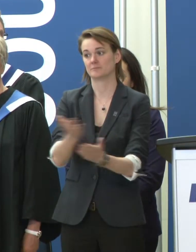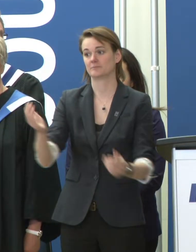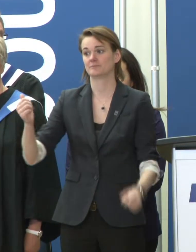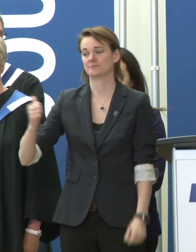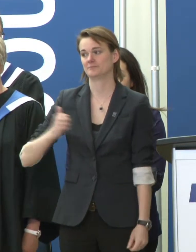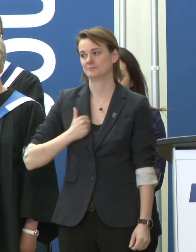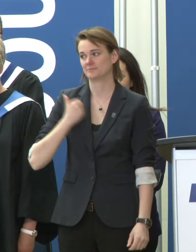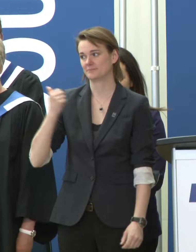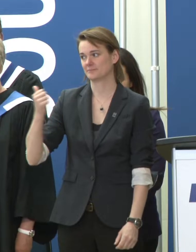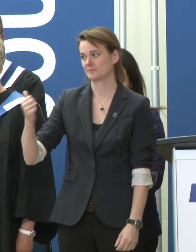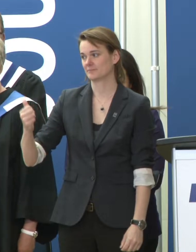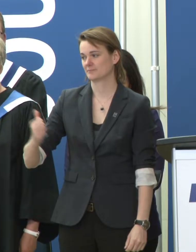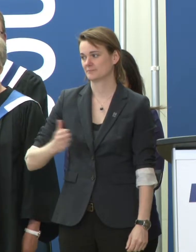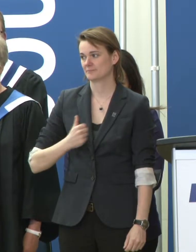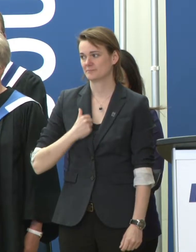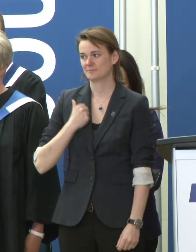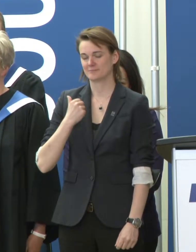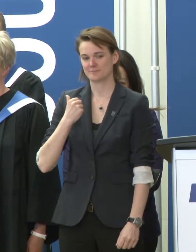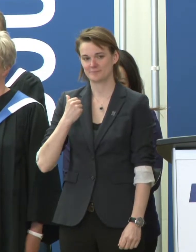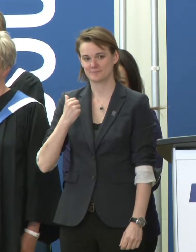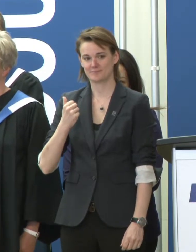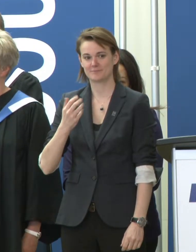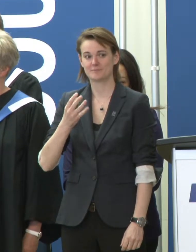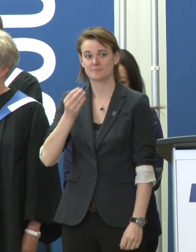O Canada,